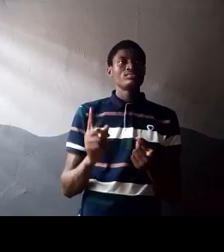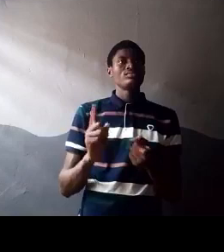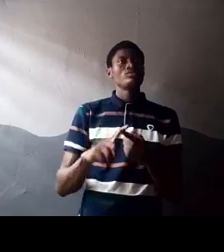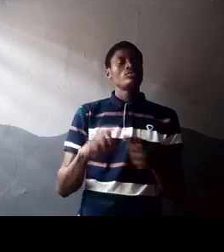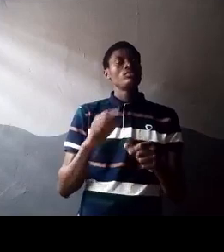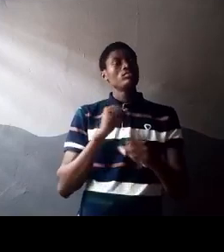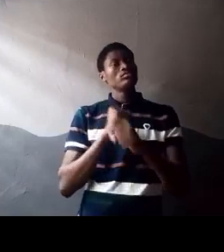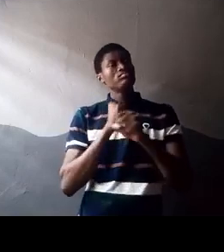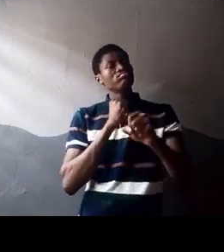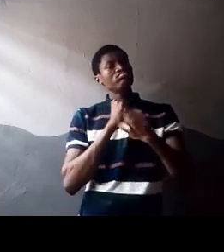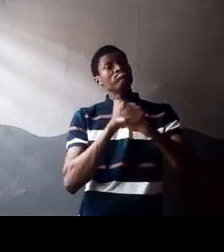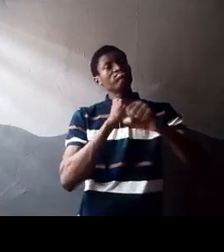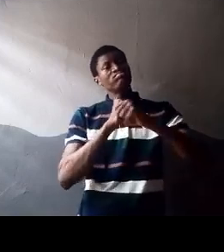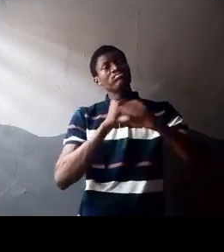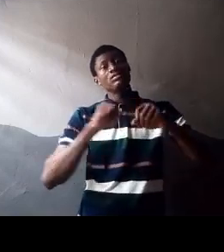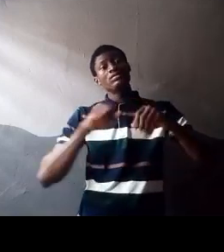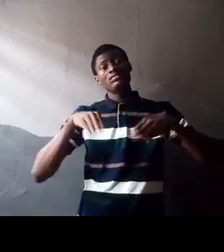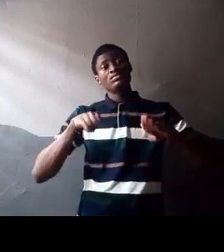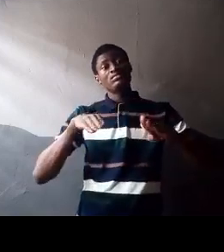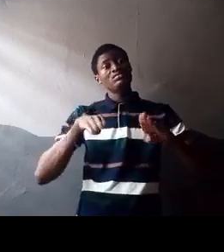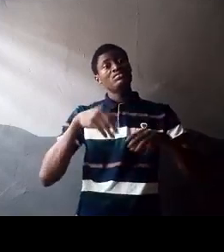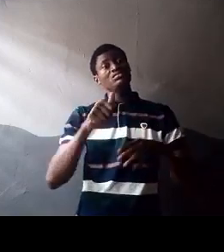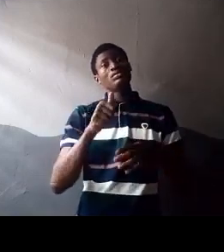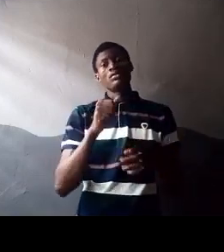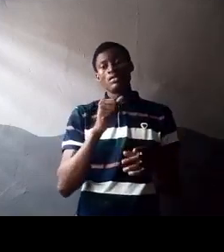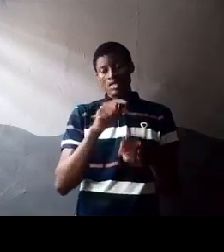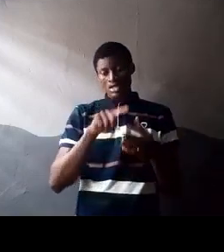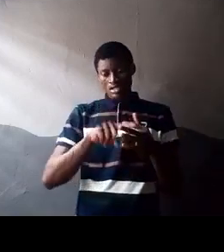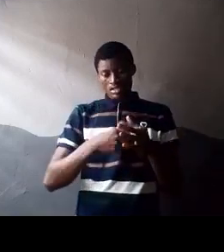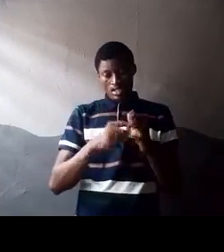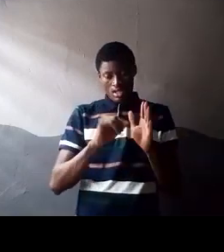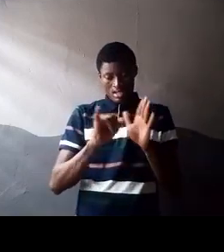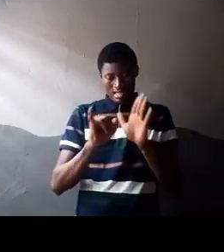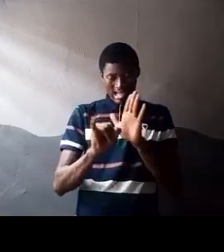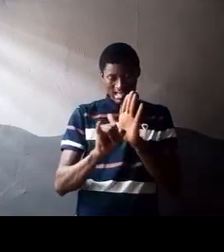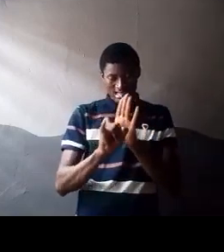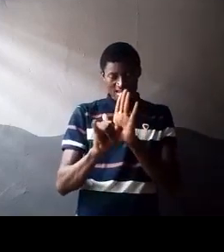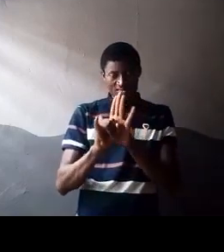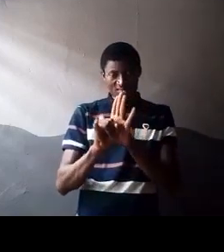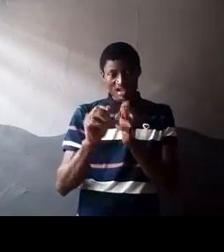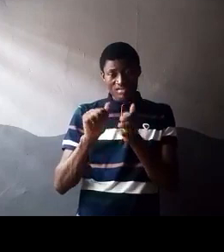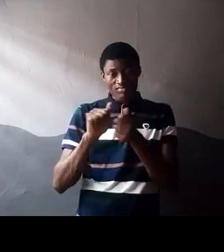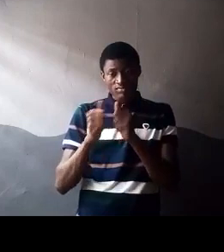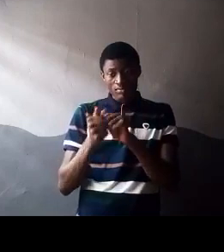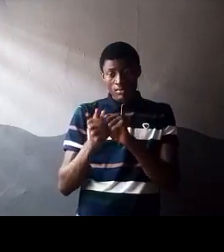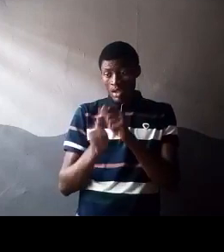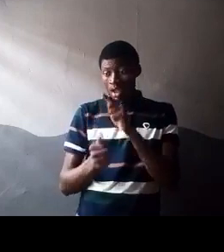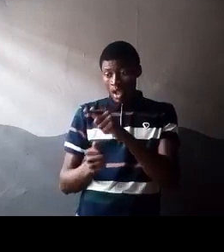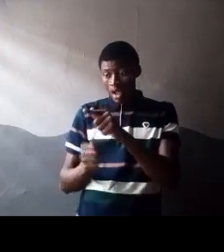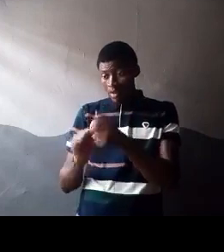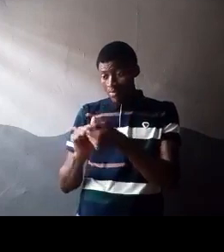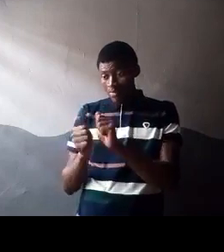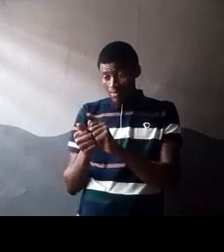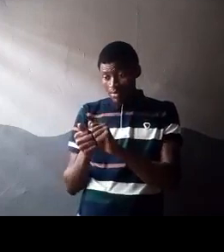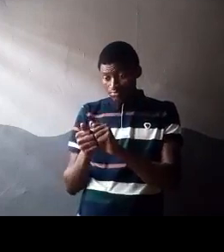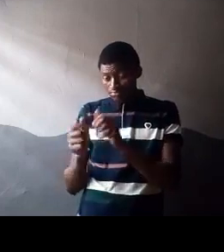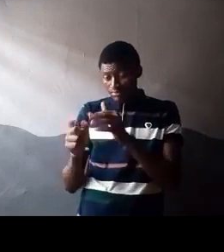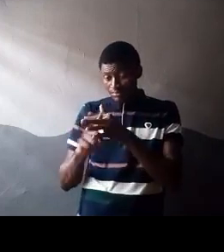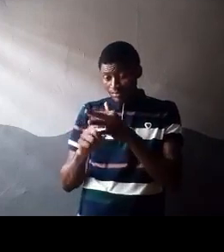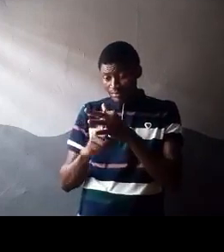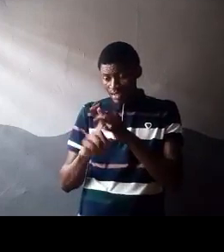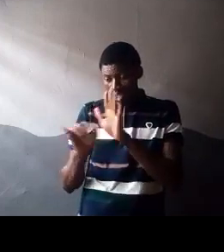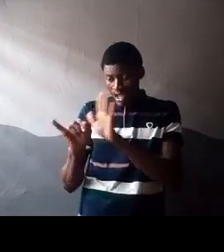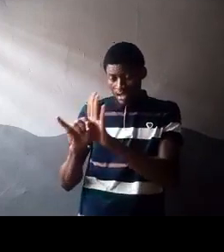Start identifying the problem right from where you had employment. At work, I